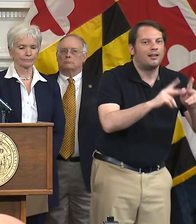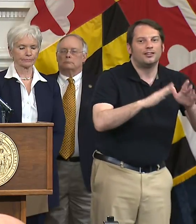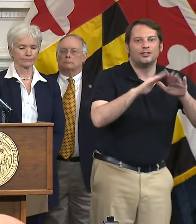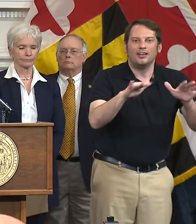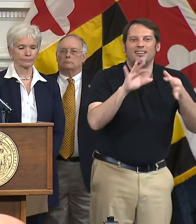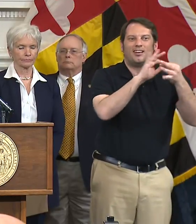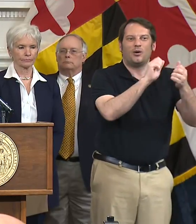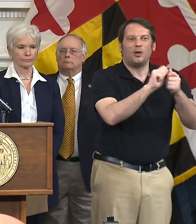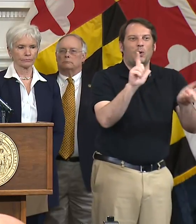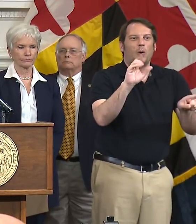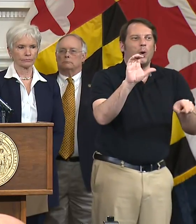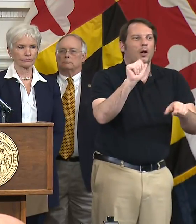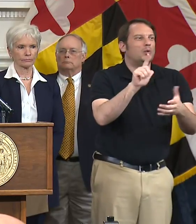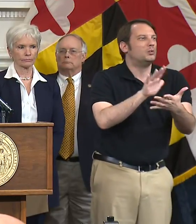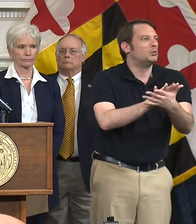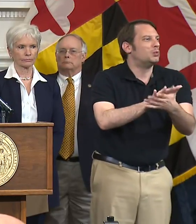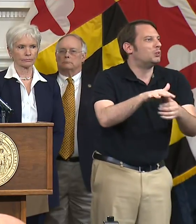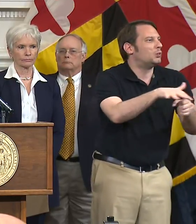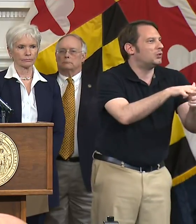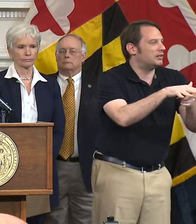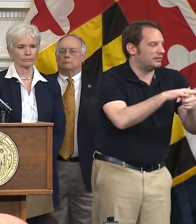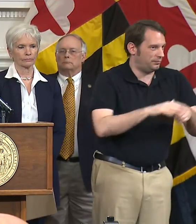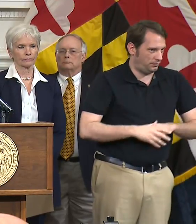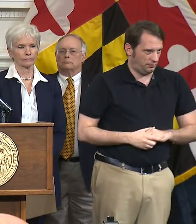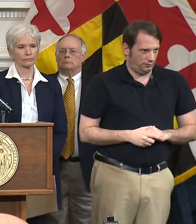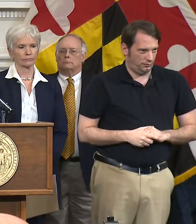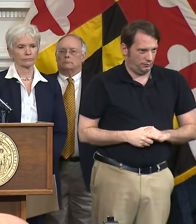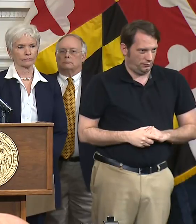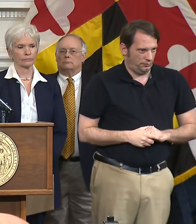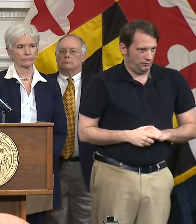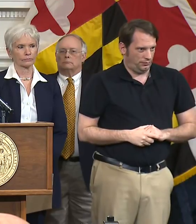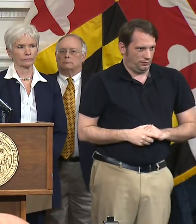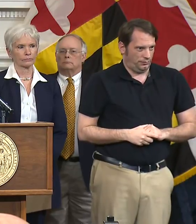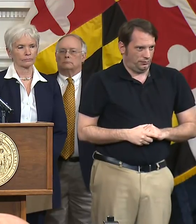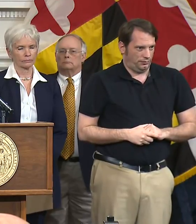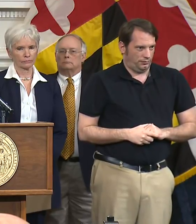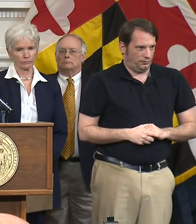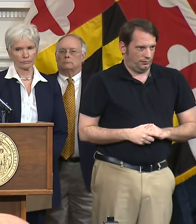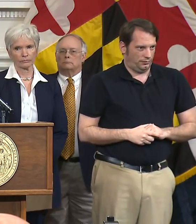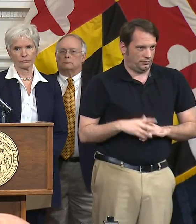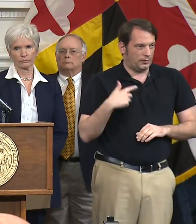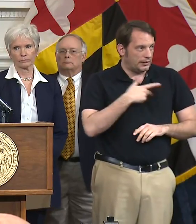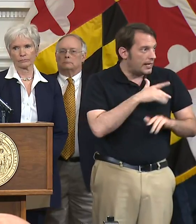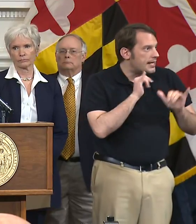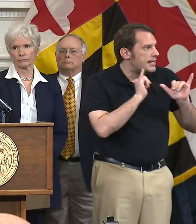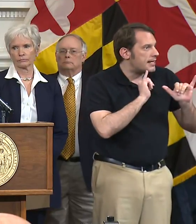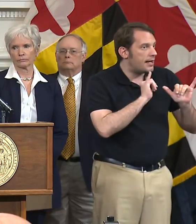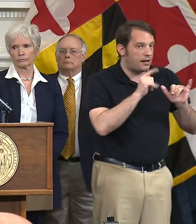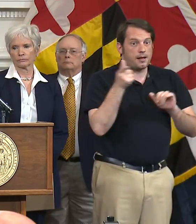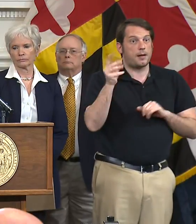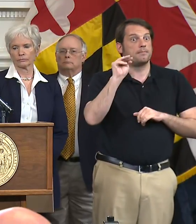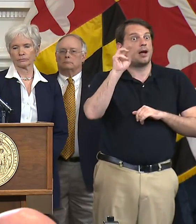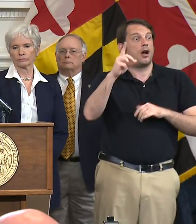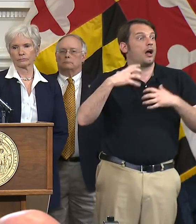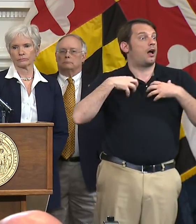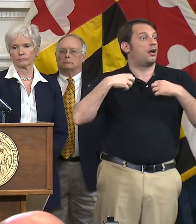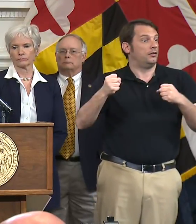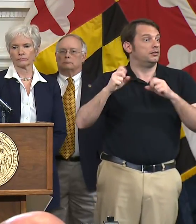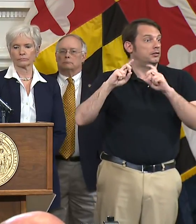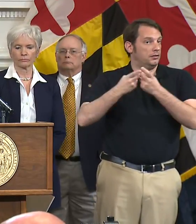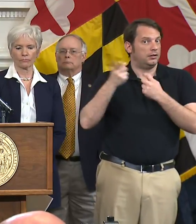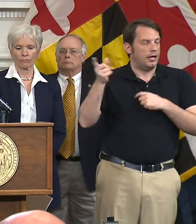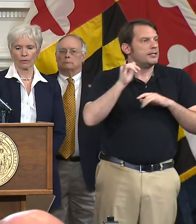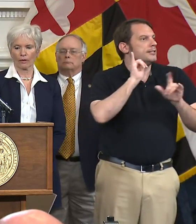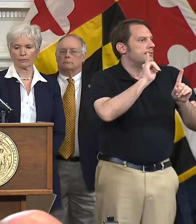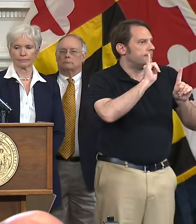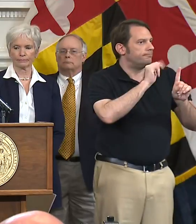this, Maryland health officials notified health officials in Pennsylvania. I can